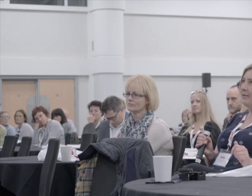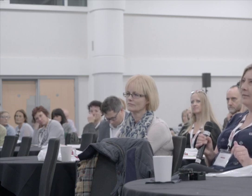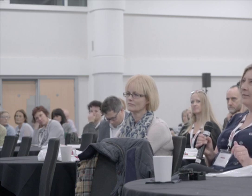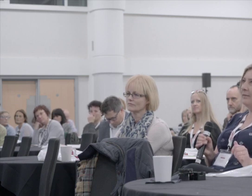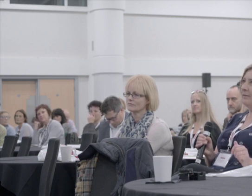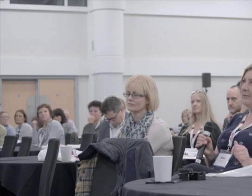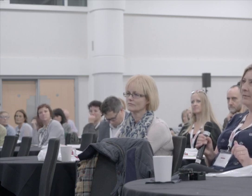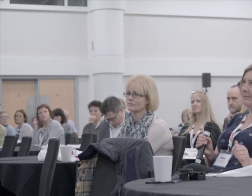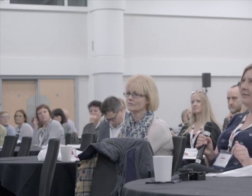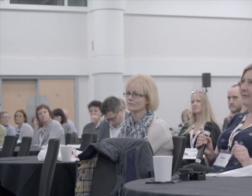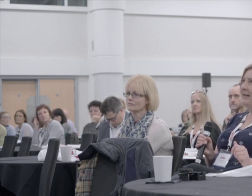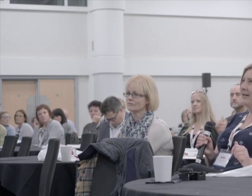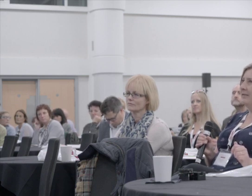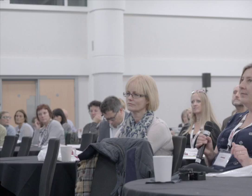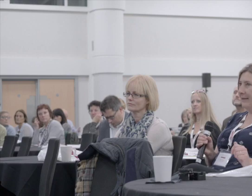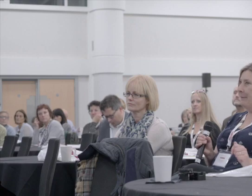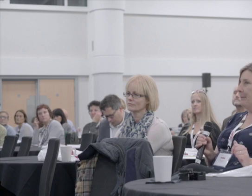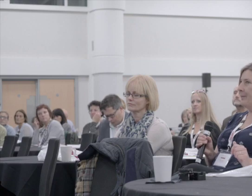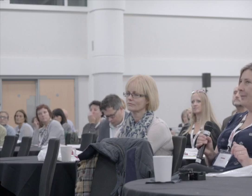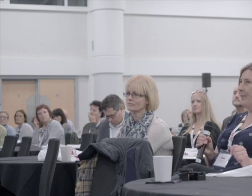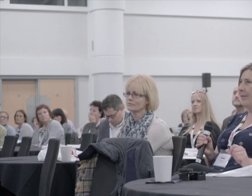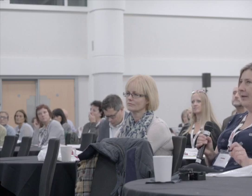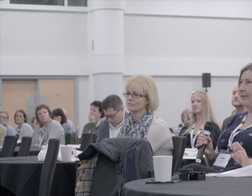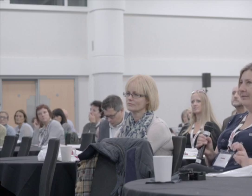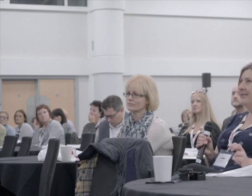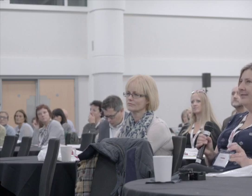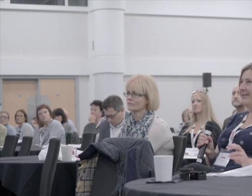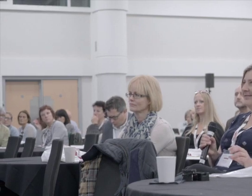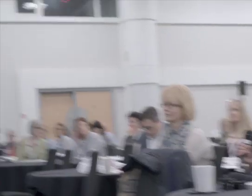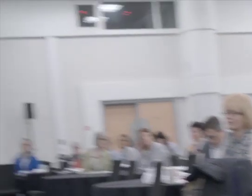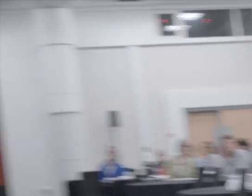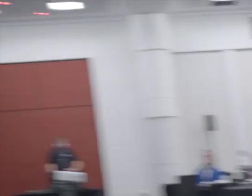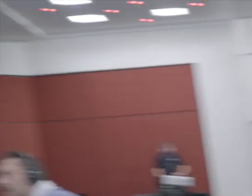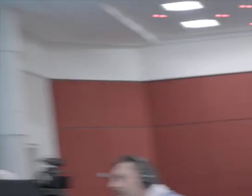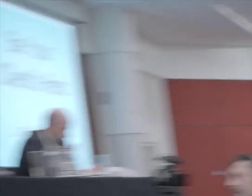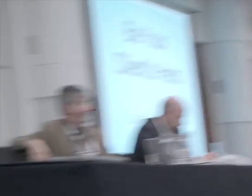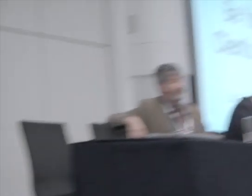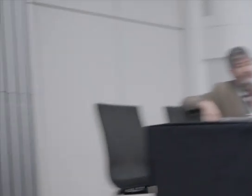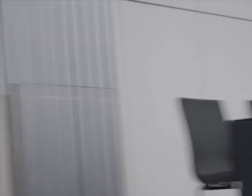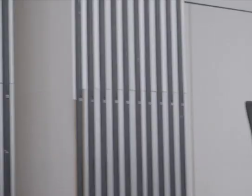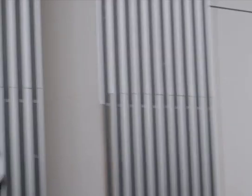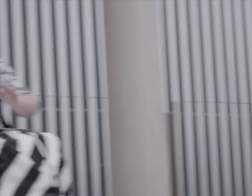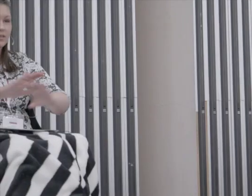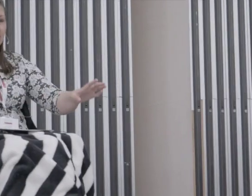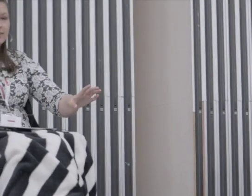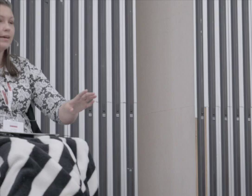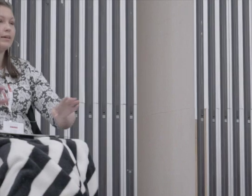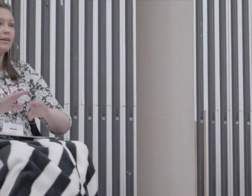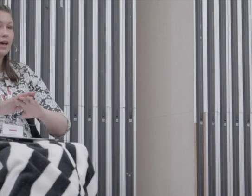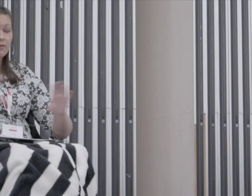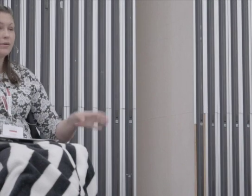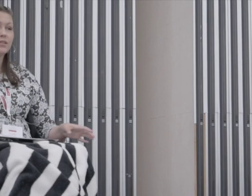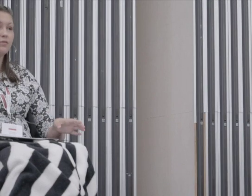but that should be advocacy for everybody. And it's not one size fits all. I'm a big hater of this, you fit in one box and that's